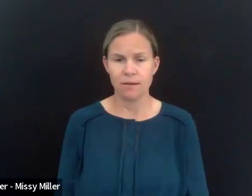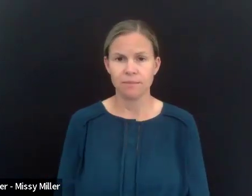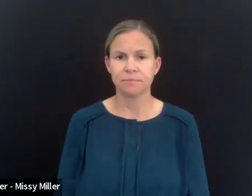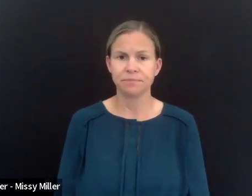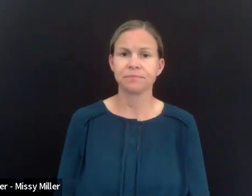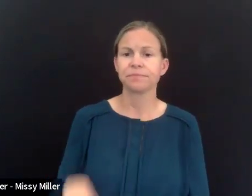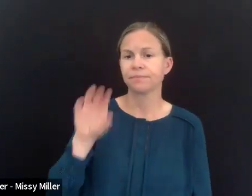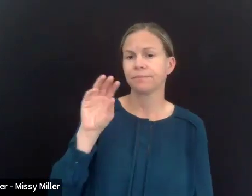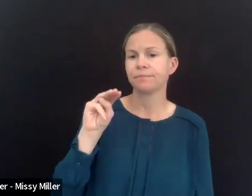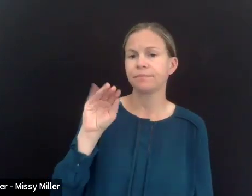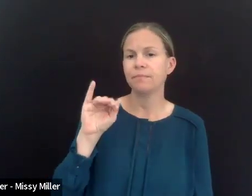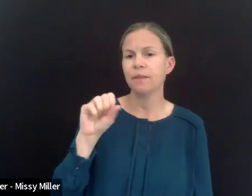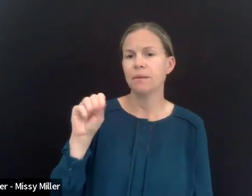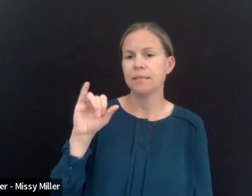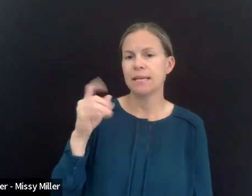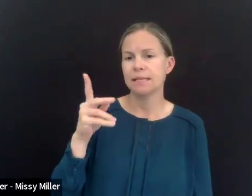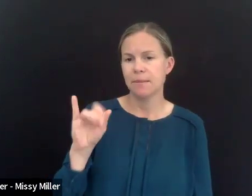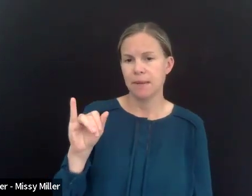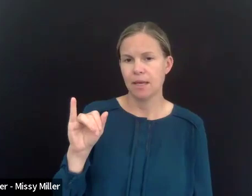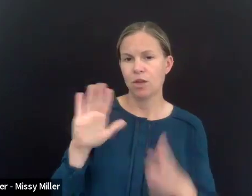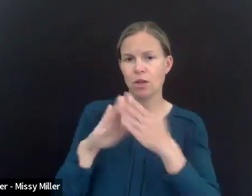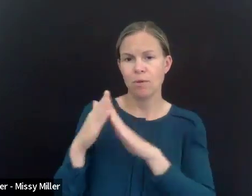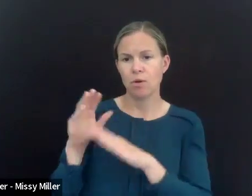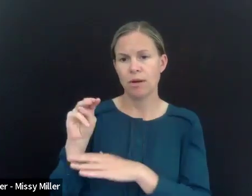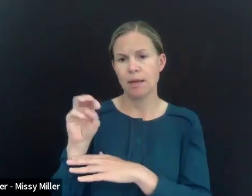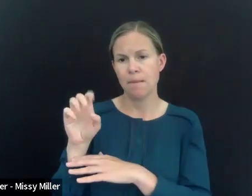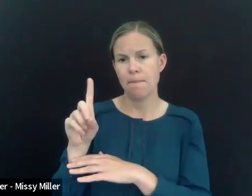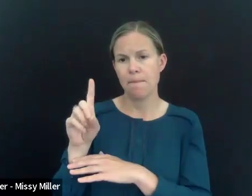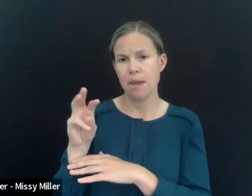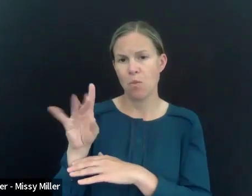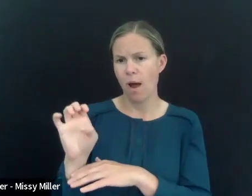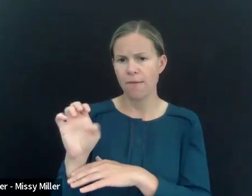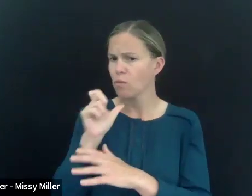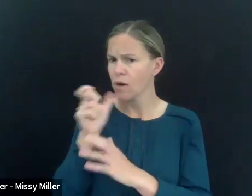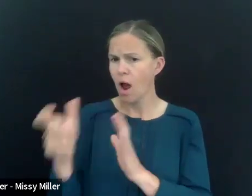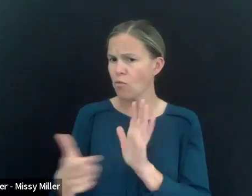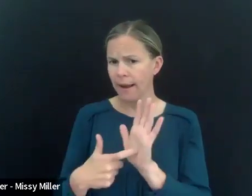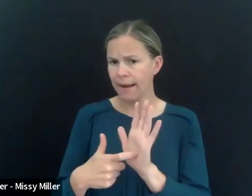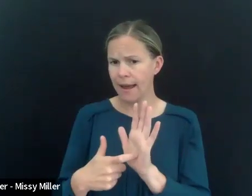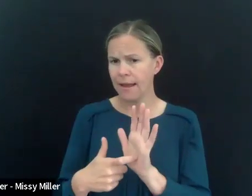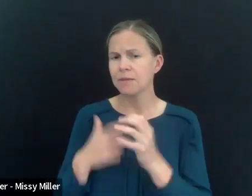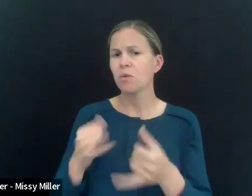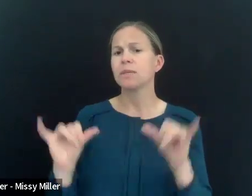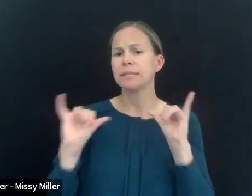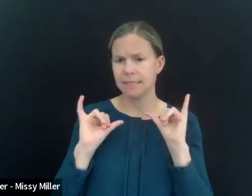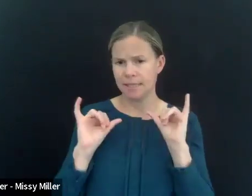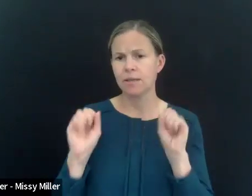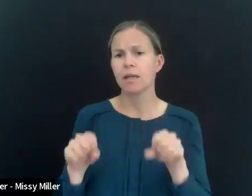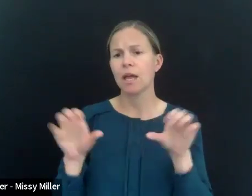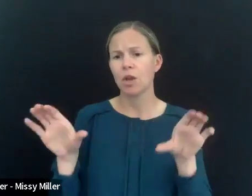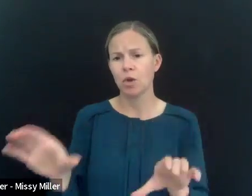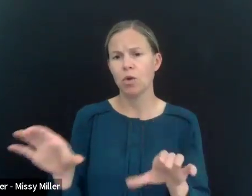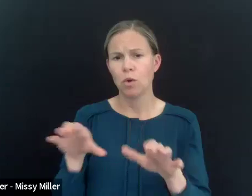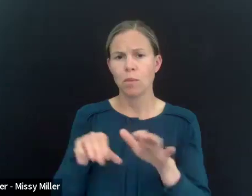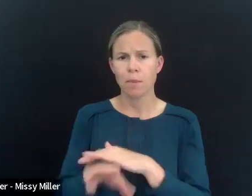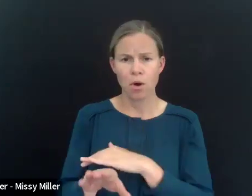Mississippi, community midwives, CPMs aren't recognized, but we can still do births. We can register with vital statistics. It's not anyone